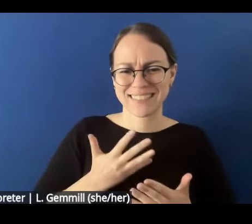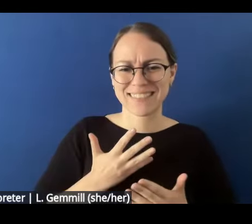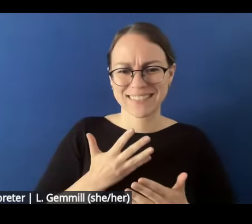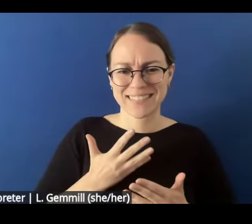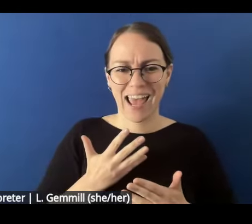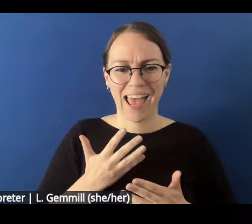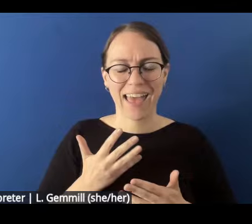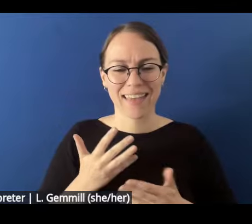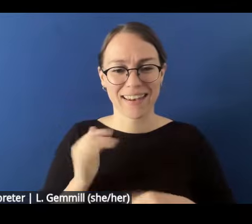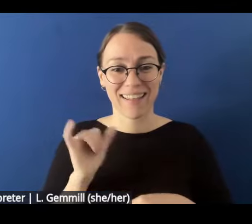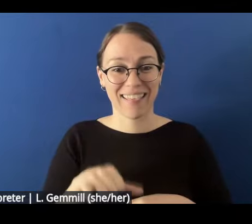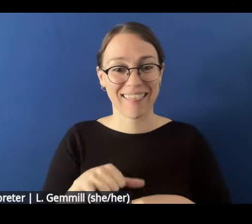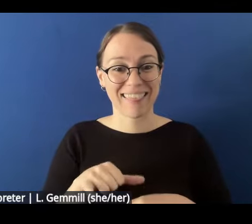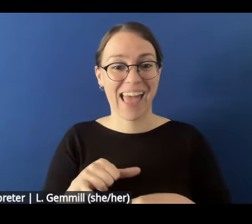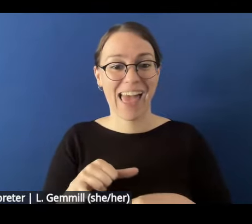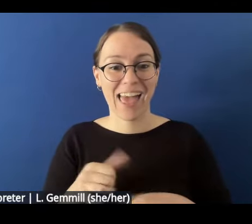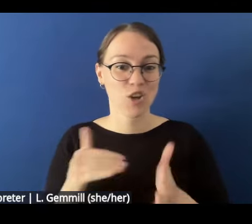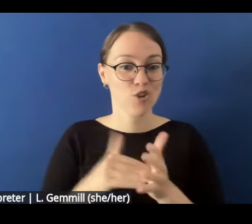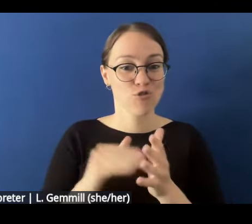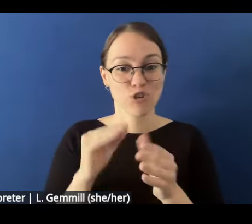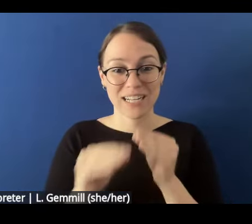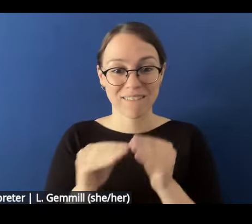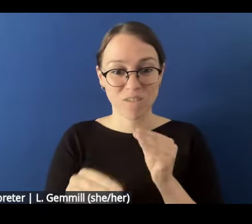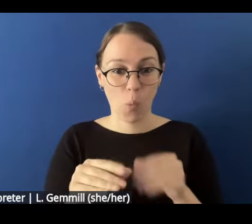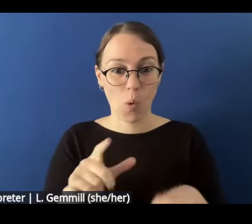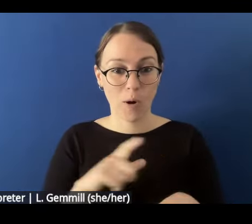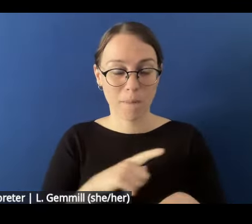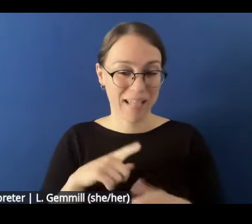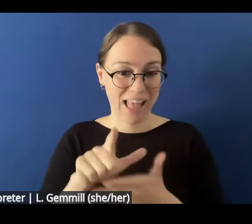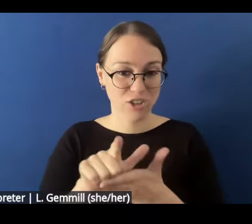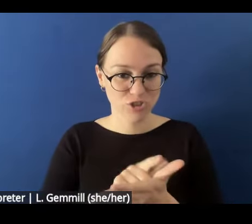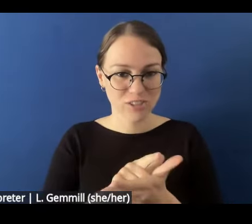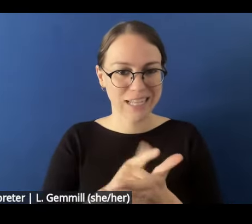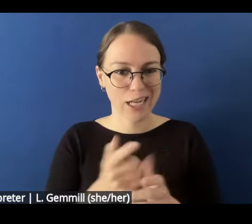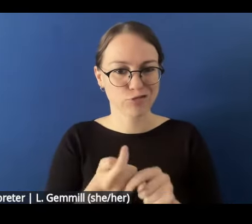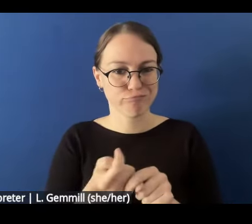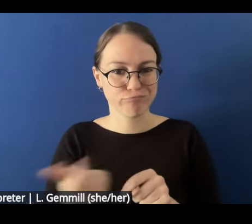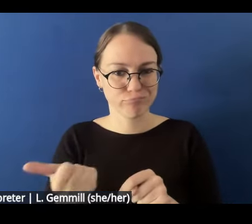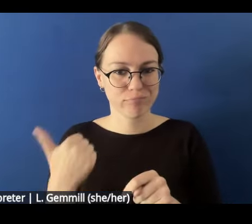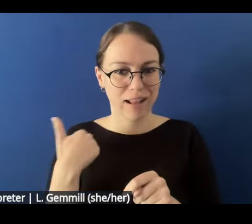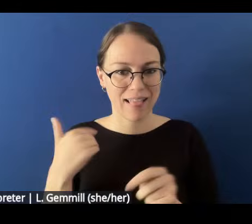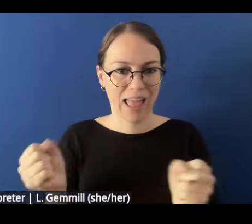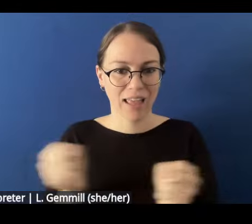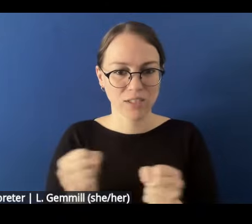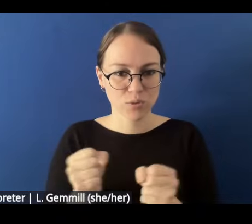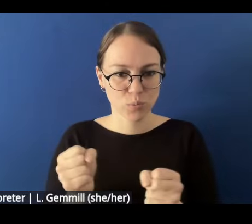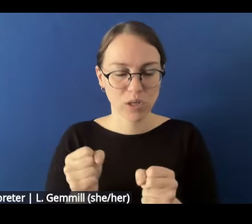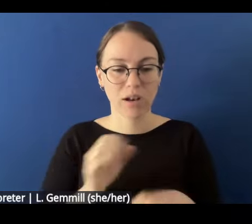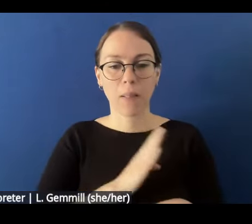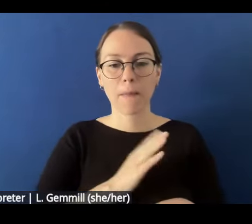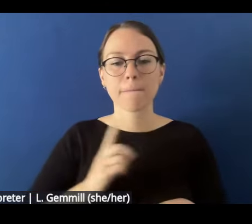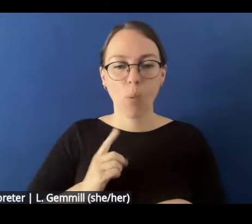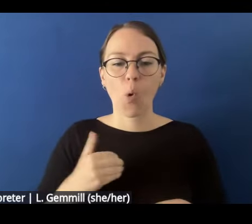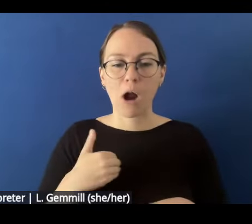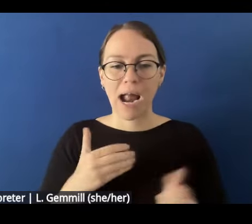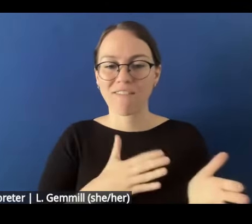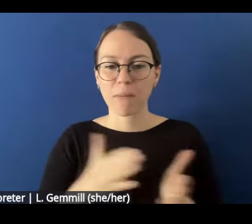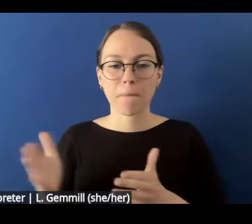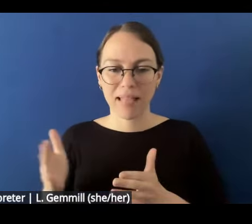on together was vetoed last winter, but the board has other means to do things, such as through this manual. So